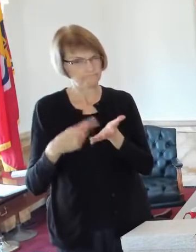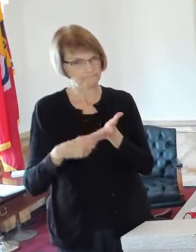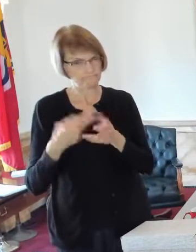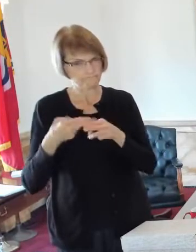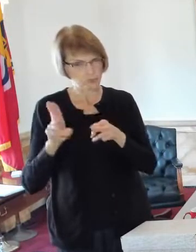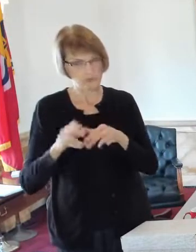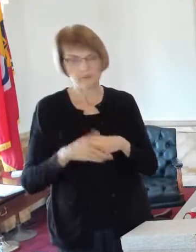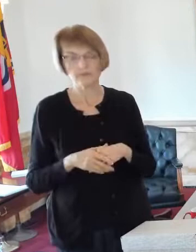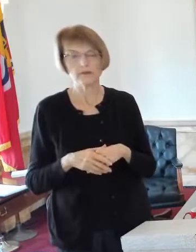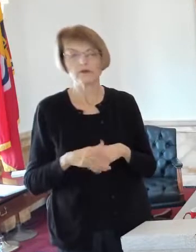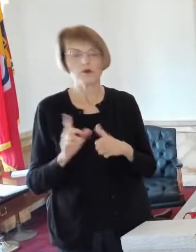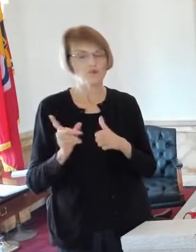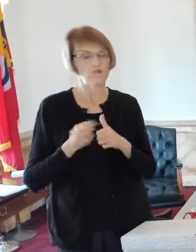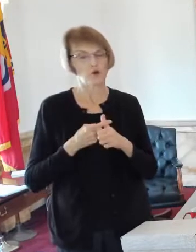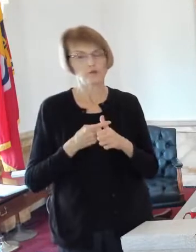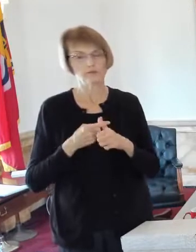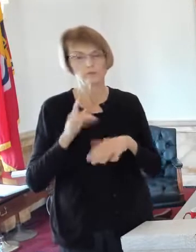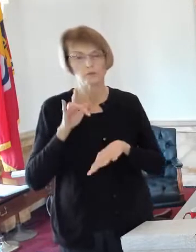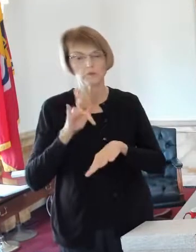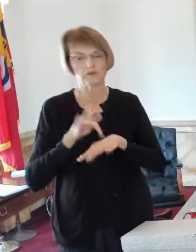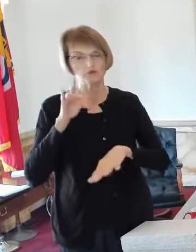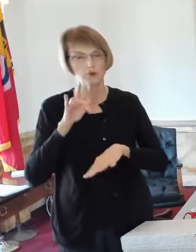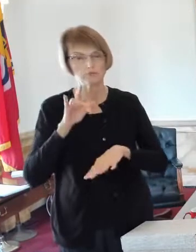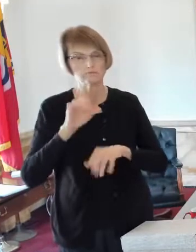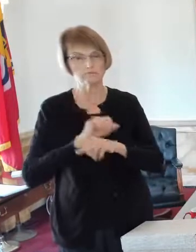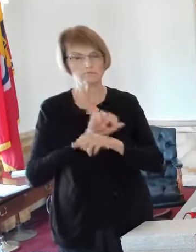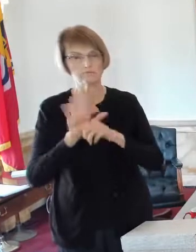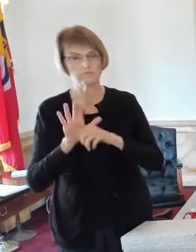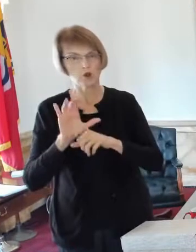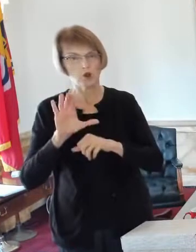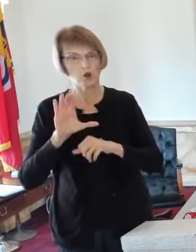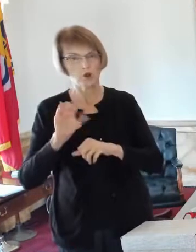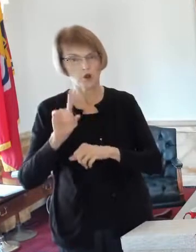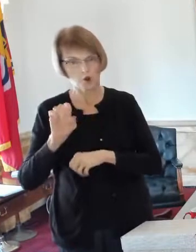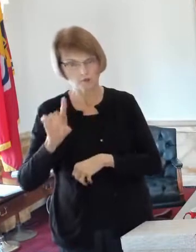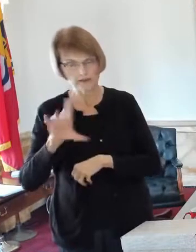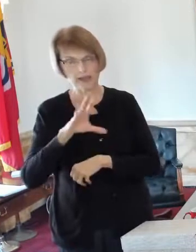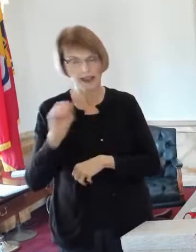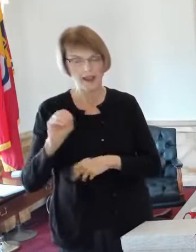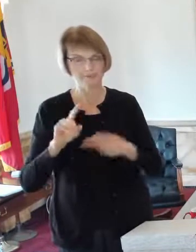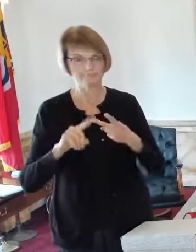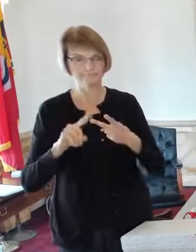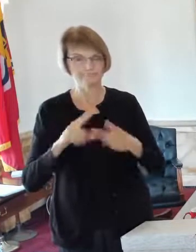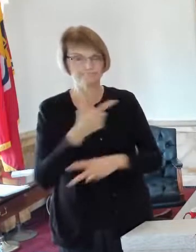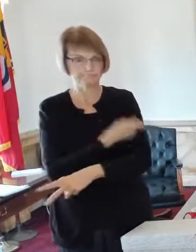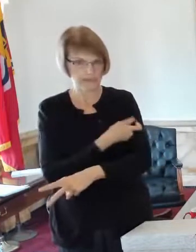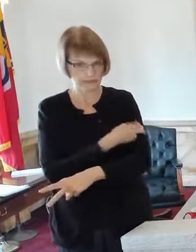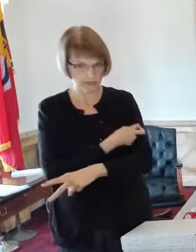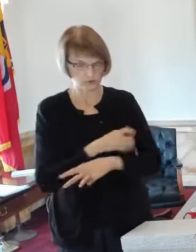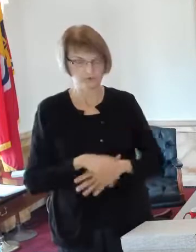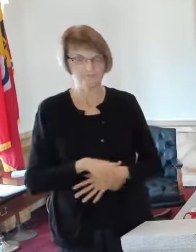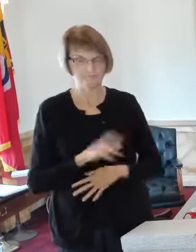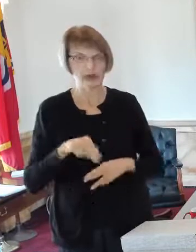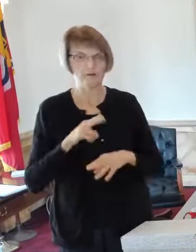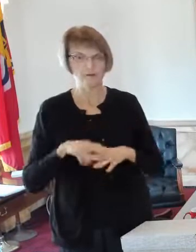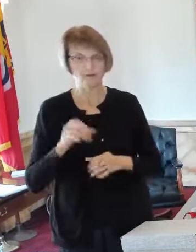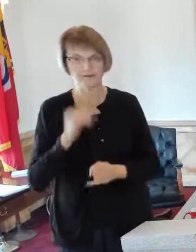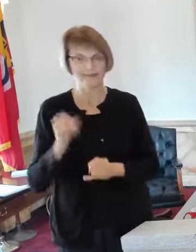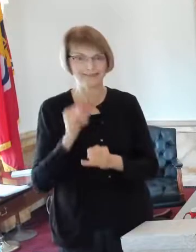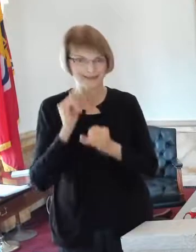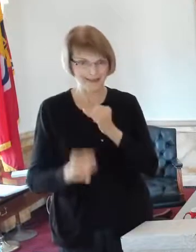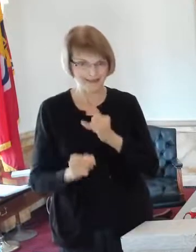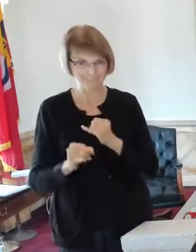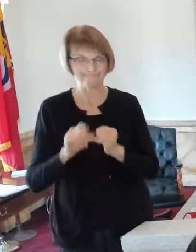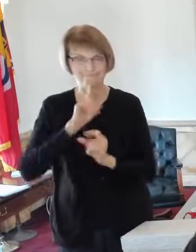But first, I want to just touch briefly on COVID and also on vaccinations. And then, of course, we're going to take your